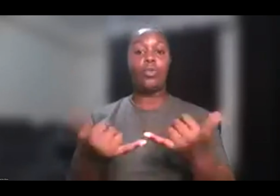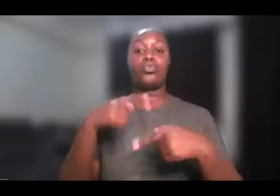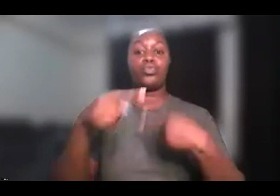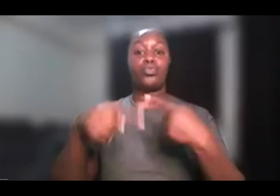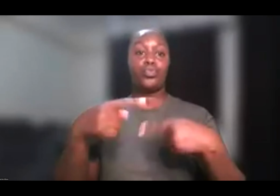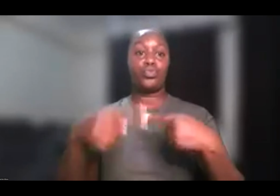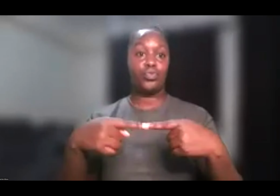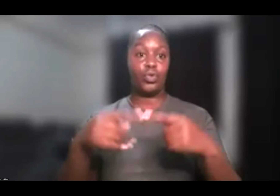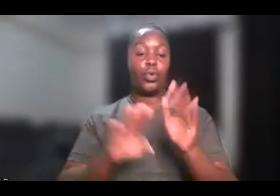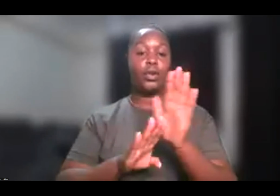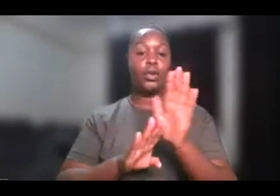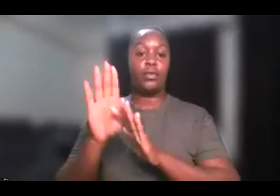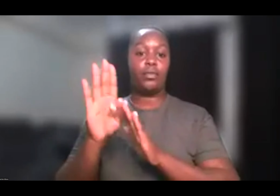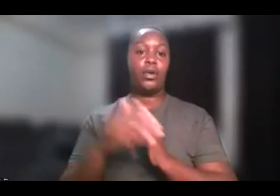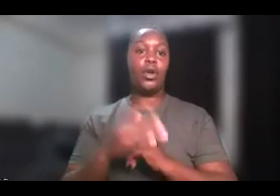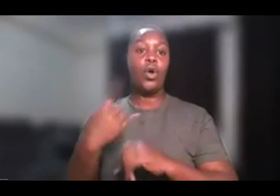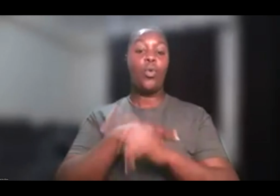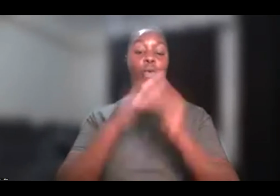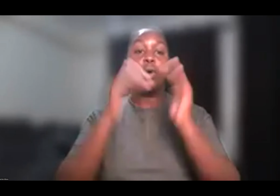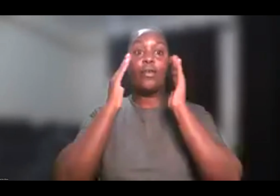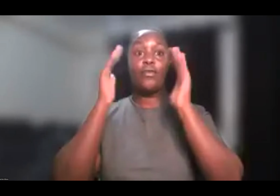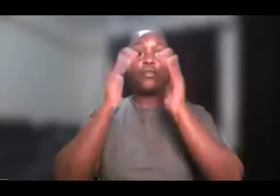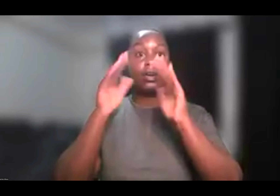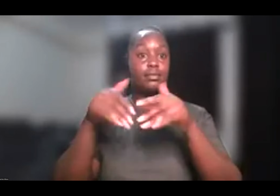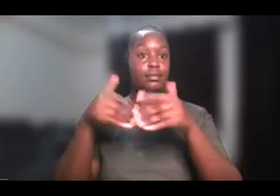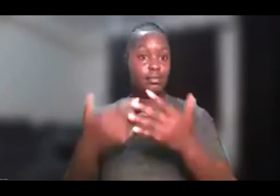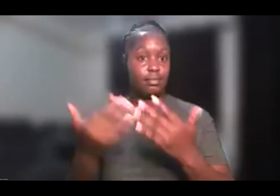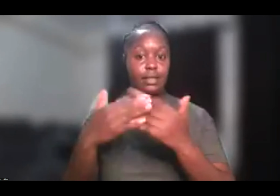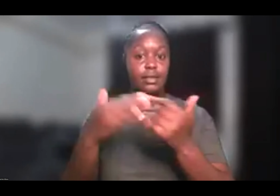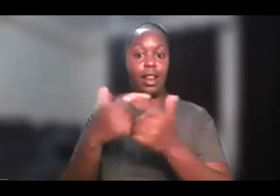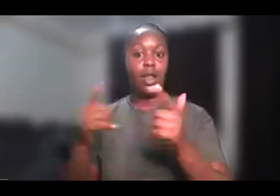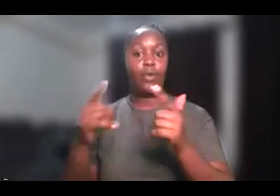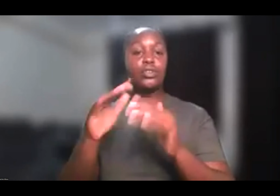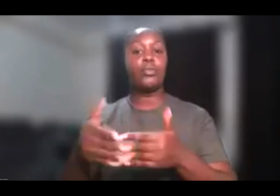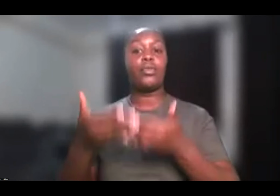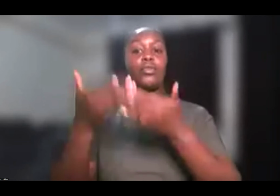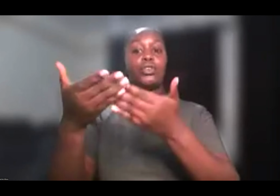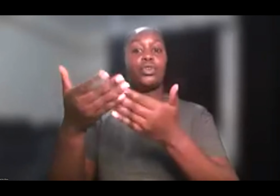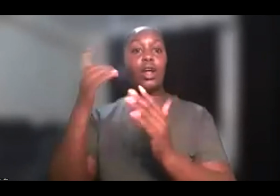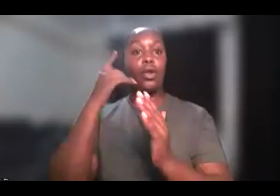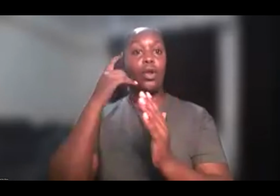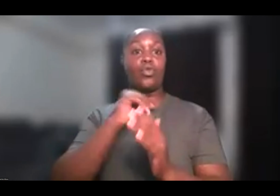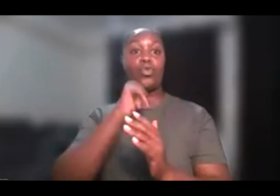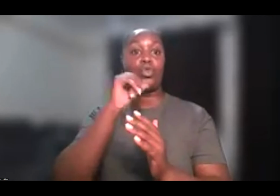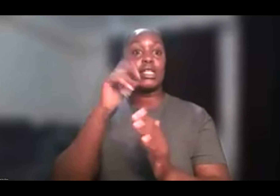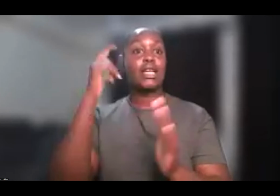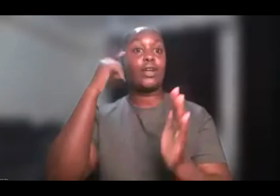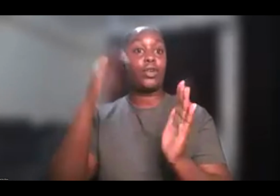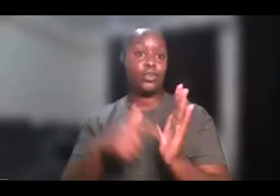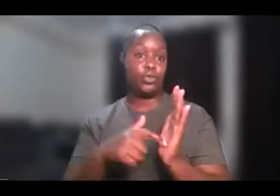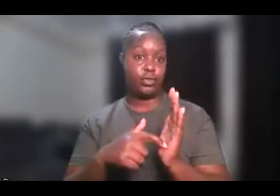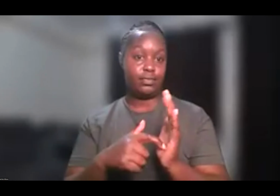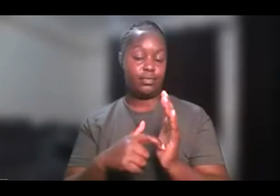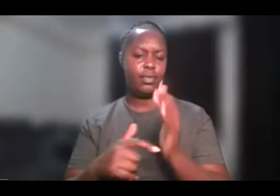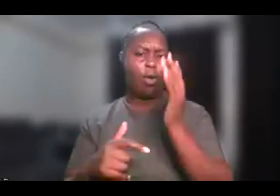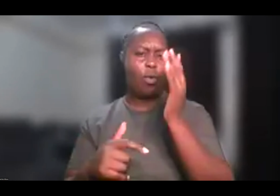sign language production, not recognition. You can ask me why. It's because we assume that production helps us